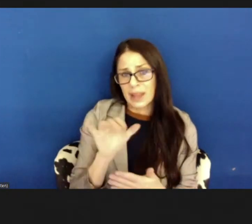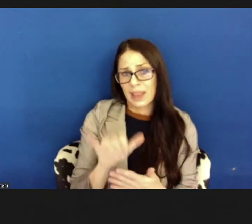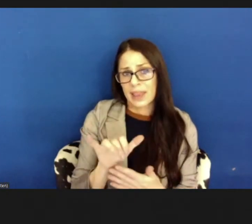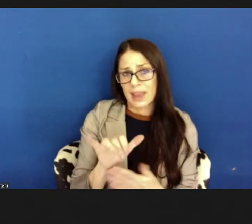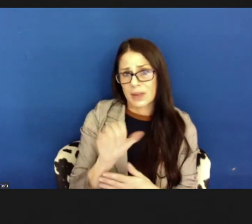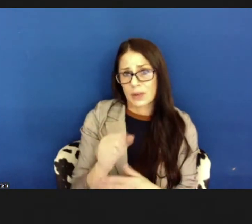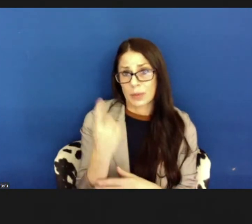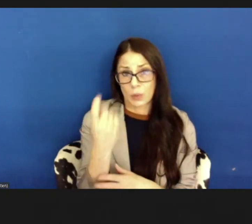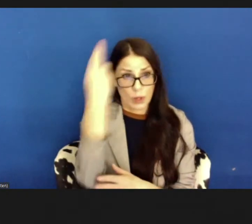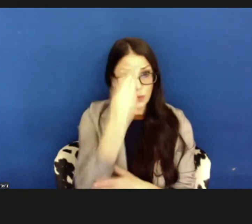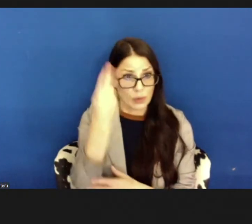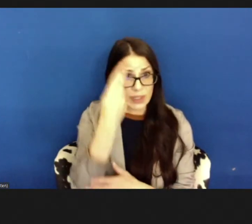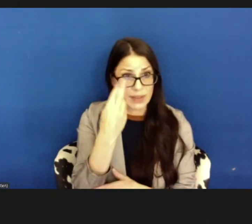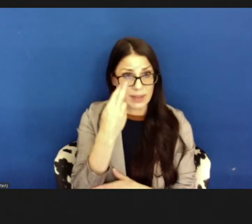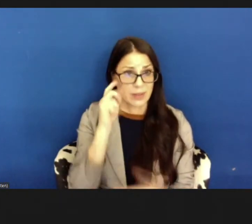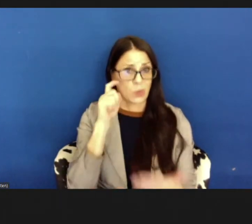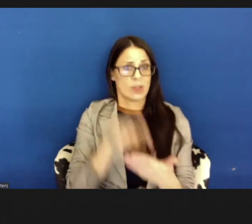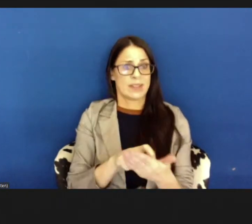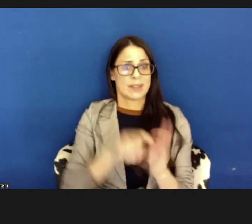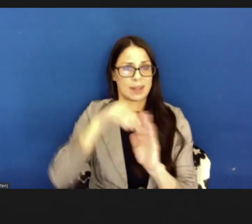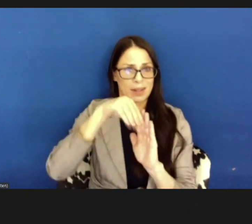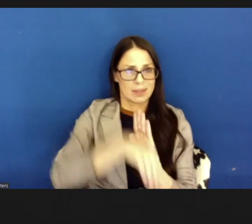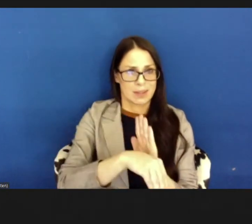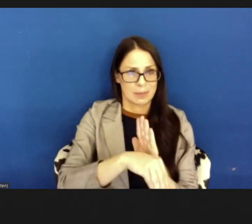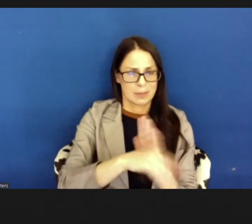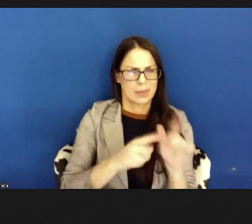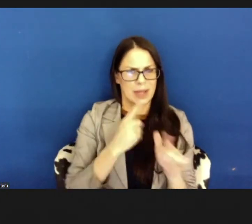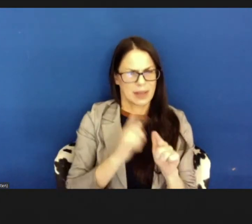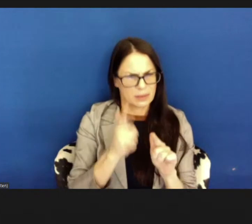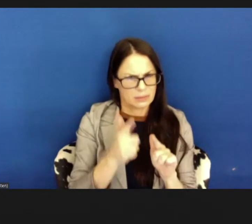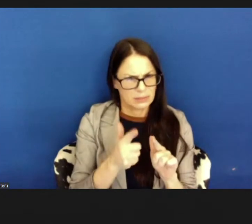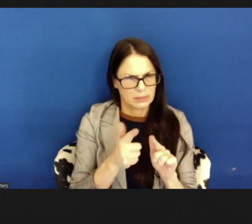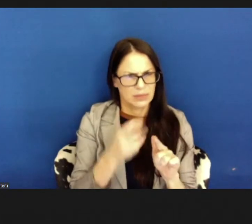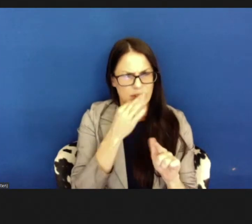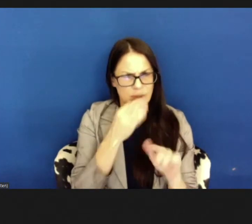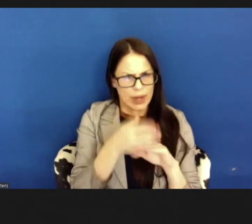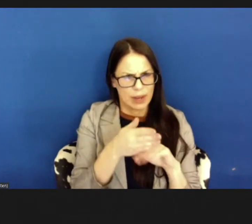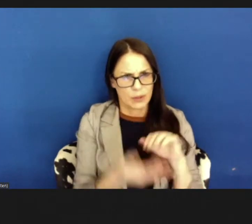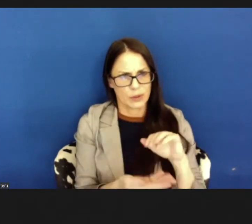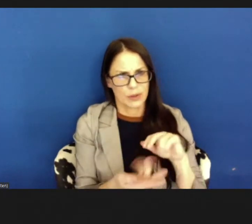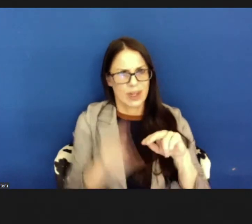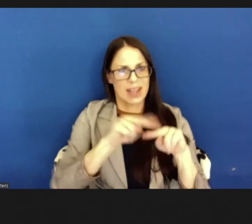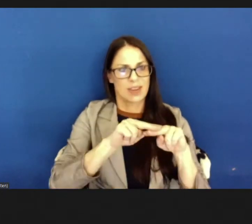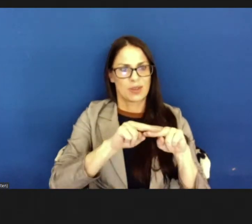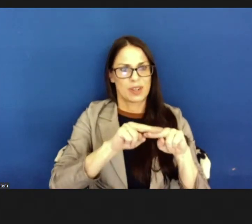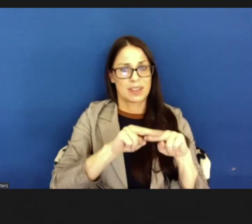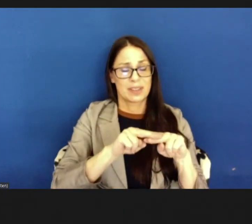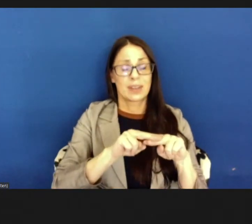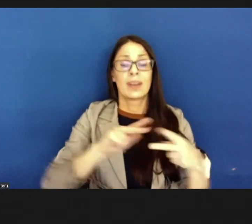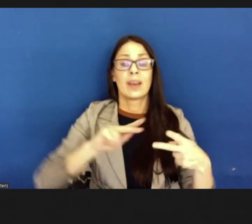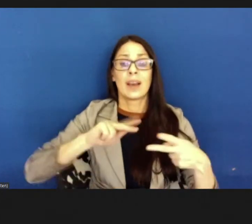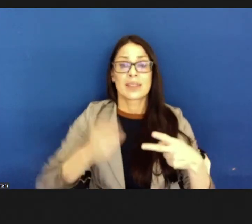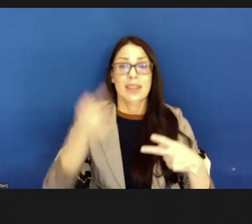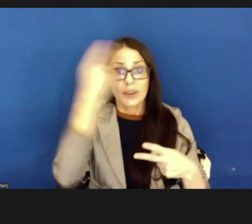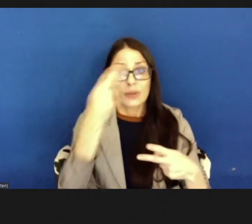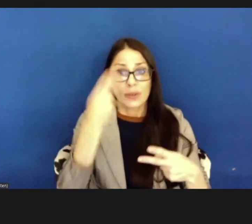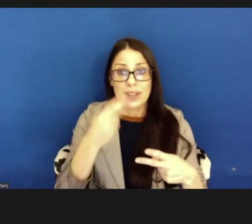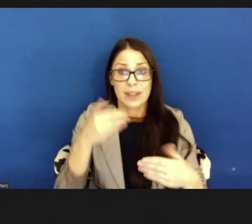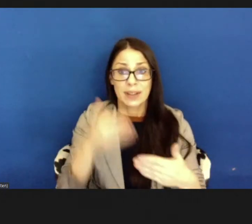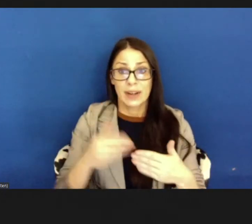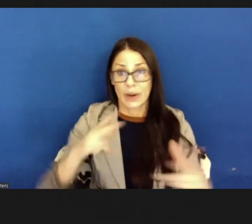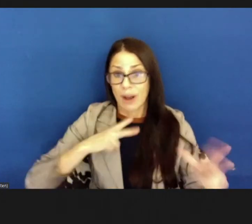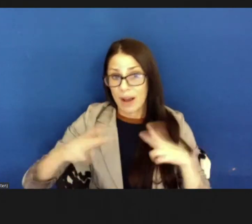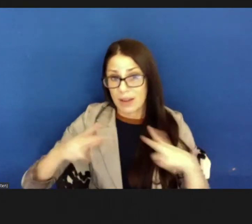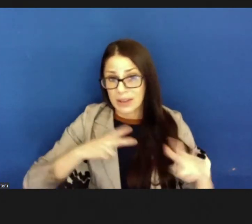a dip in cases followed by an increase in cases. The second reason could be that around holidays, individuals gather in